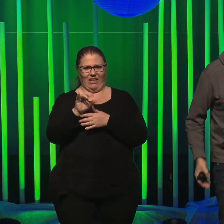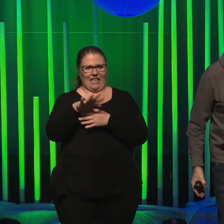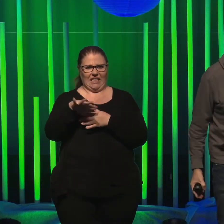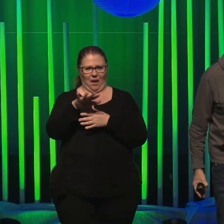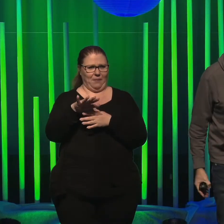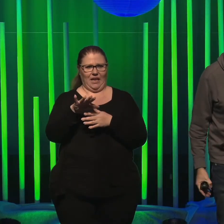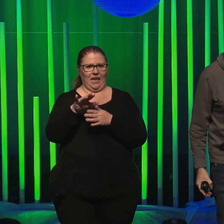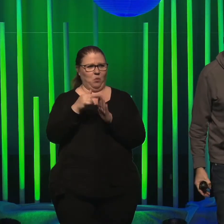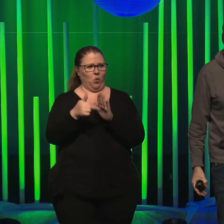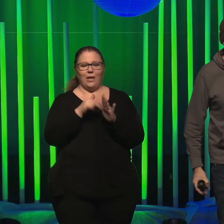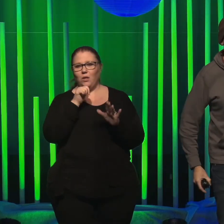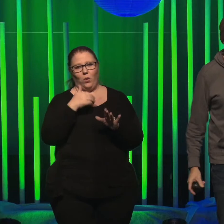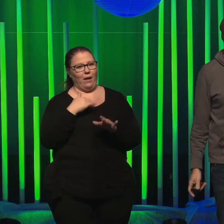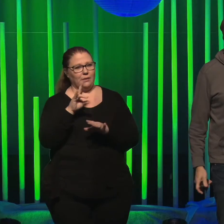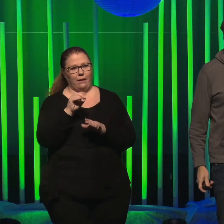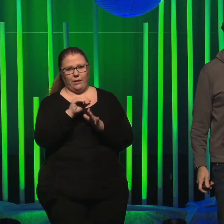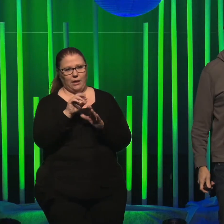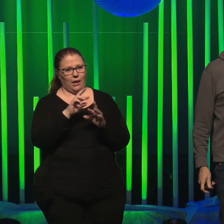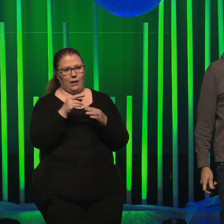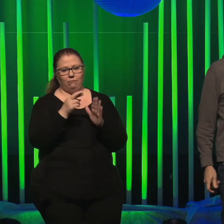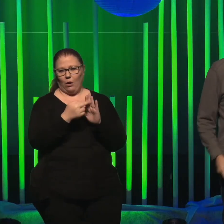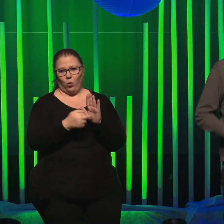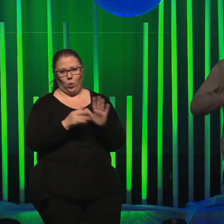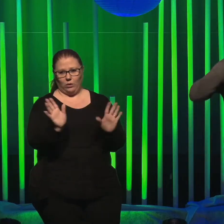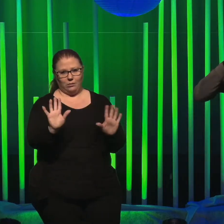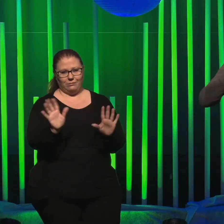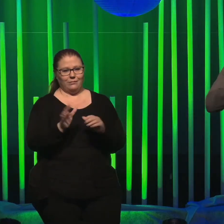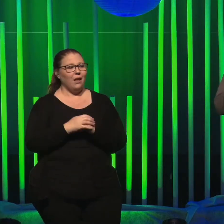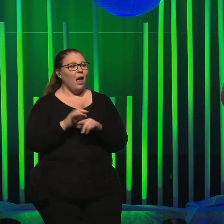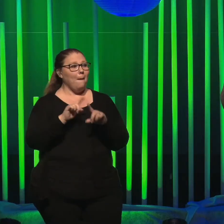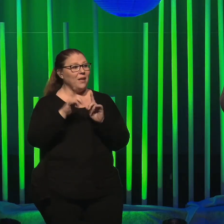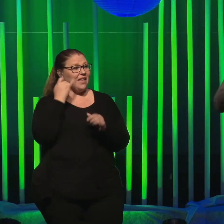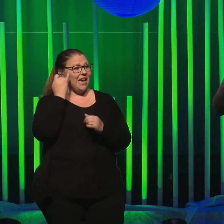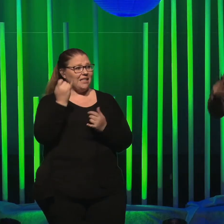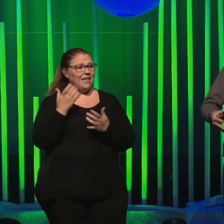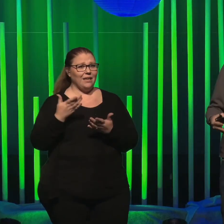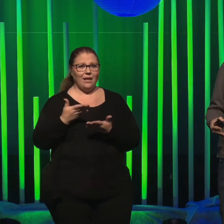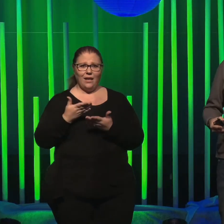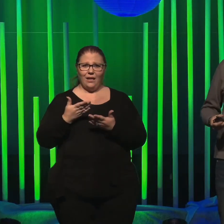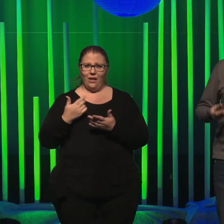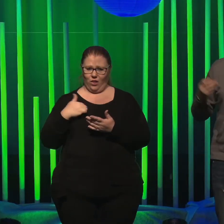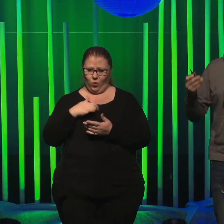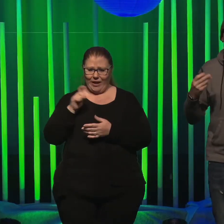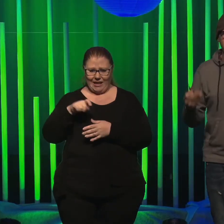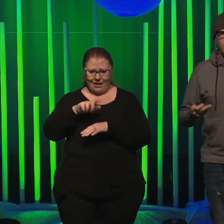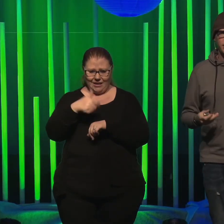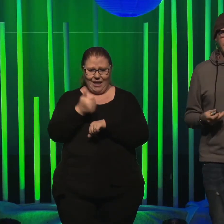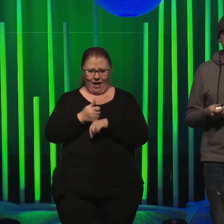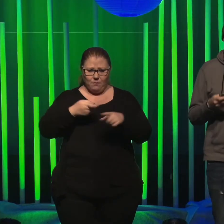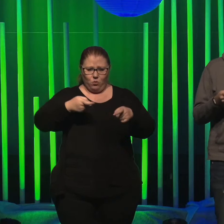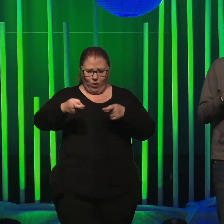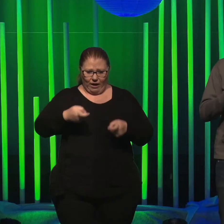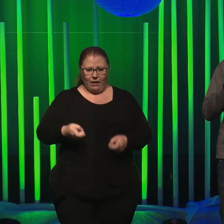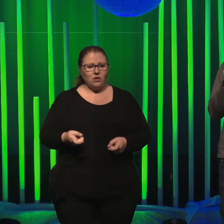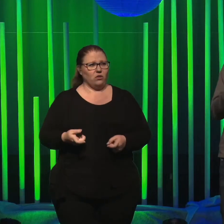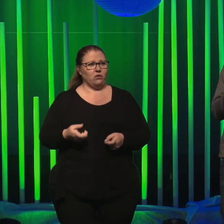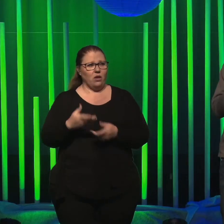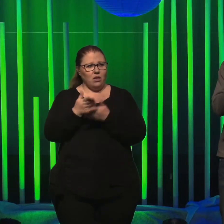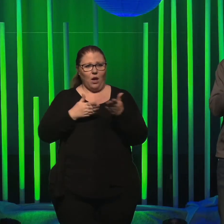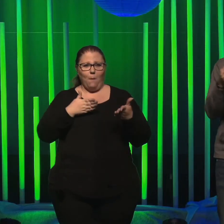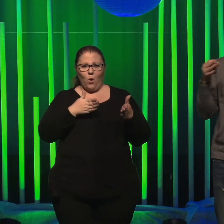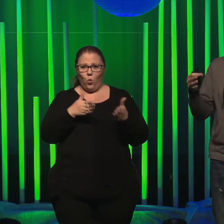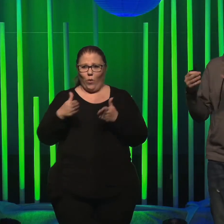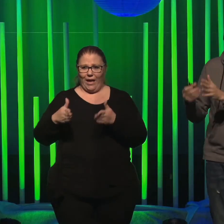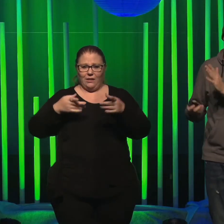have 70, okay? Don't worry about it. But this idea is like, let's set up some regulations. Let's set up some ways